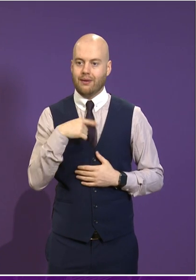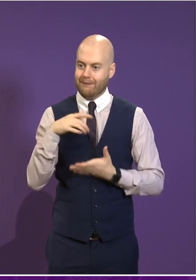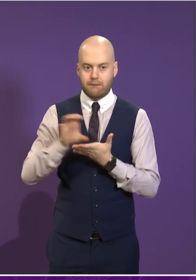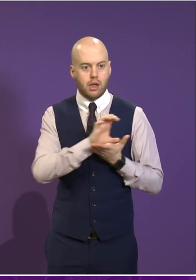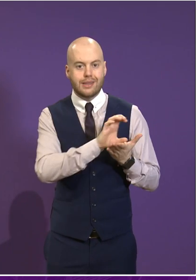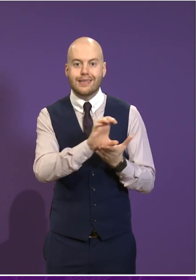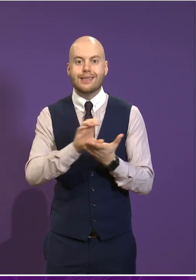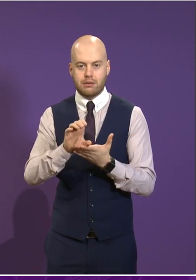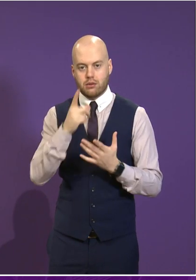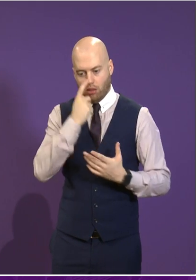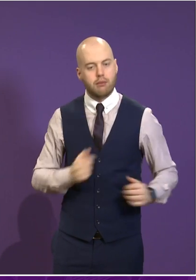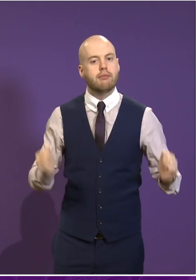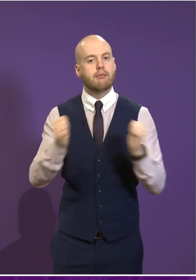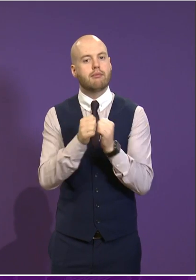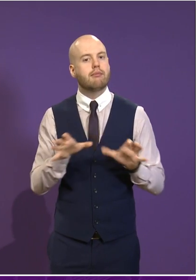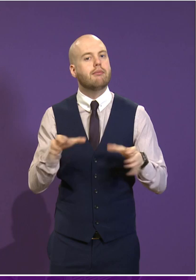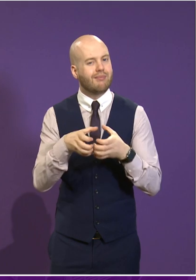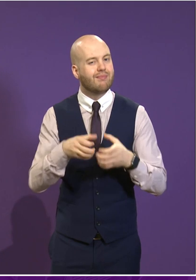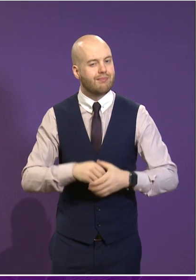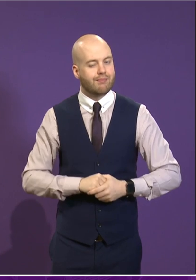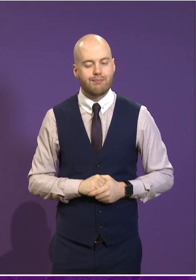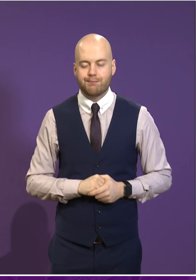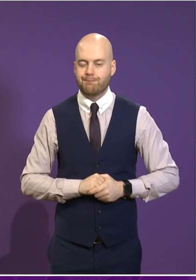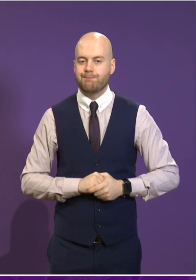funding we give to universities.